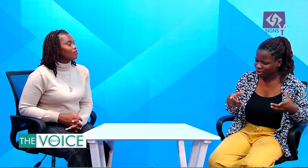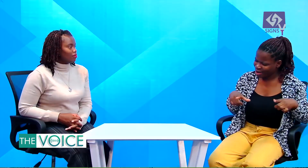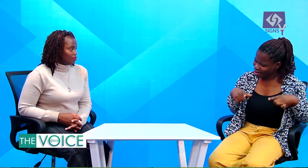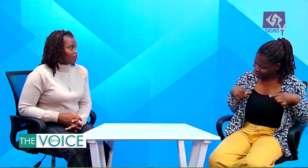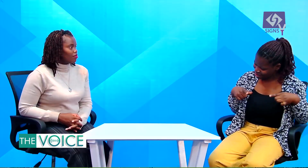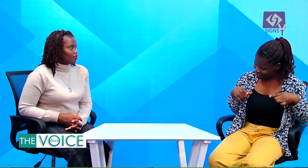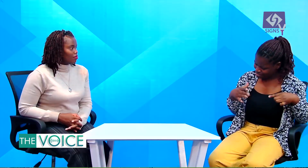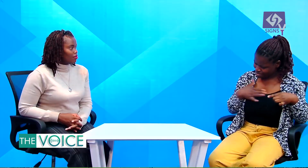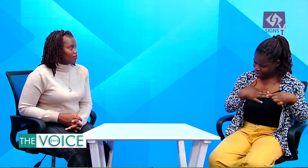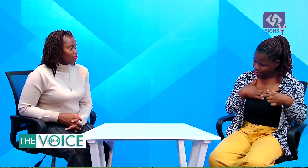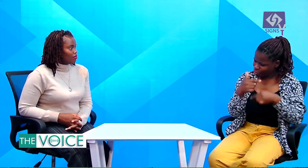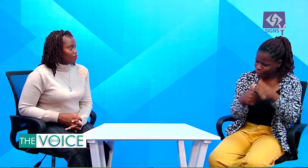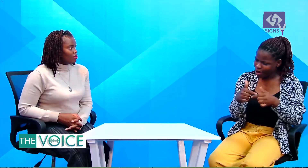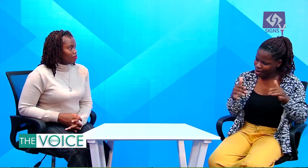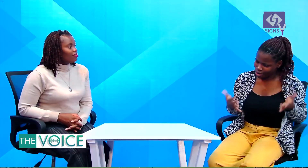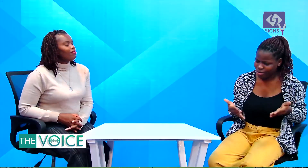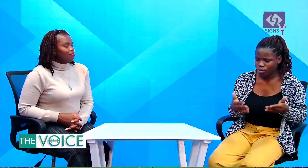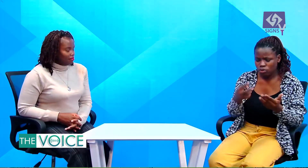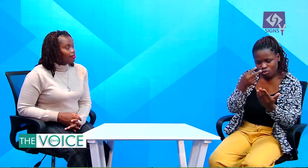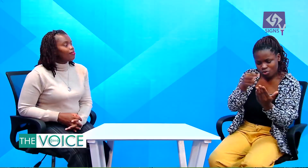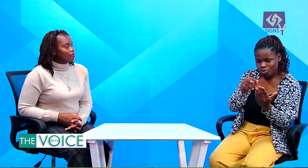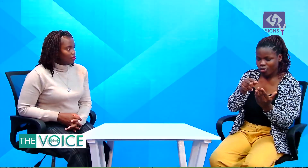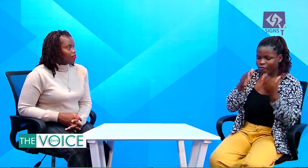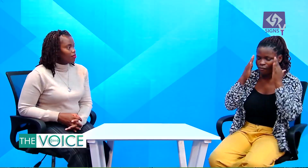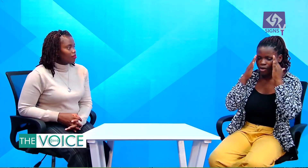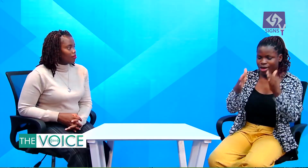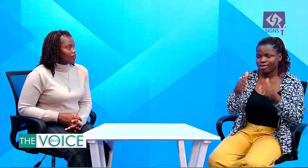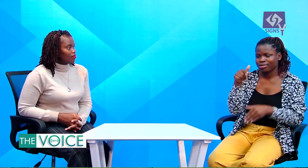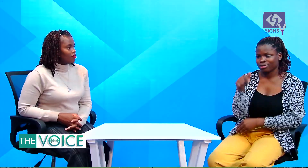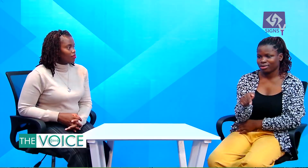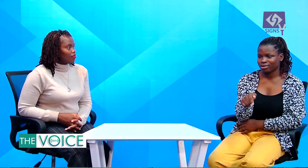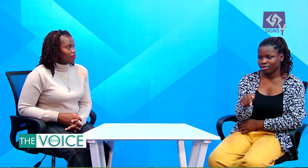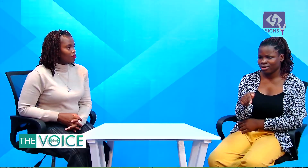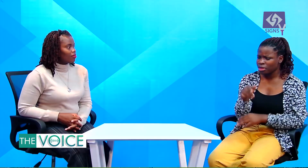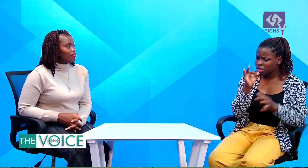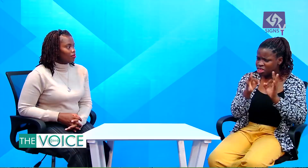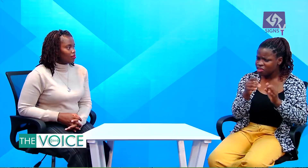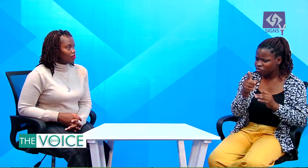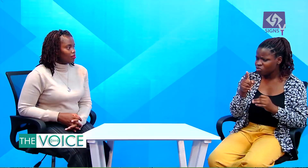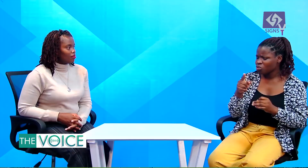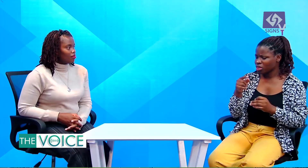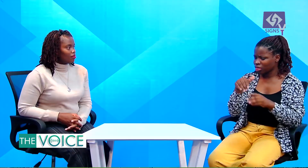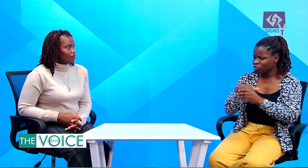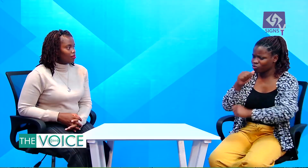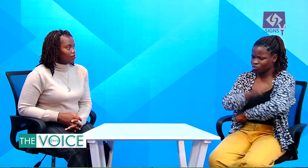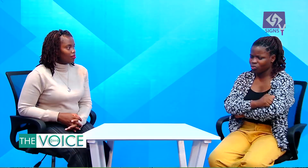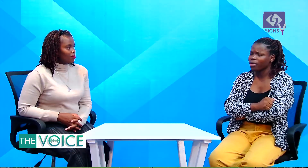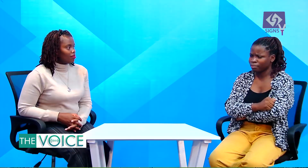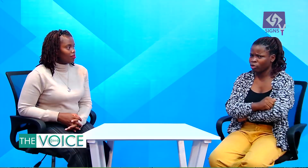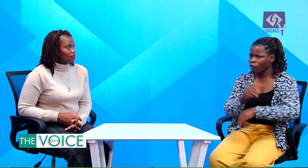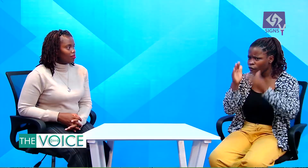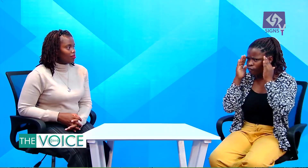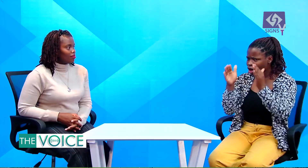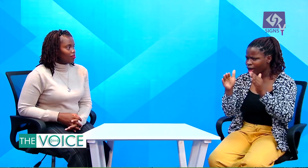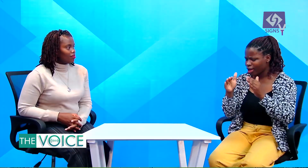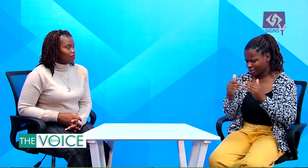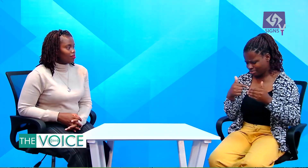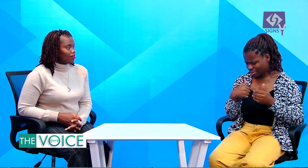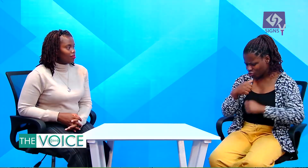you're carrying yourself, how you're taking your life, you should always focus on where you